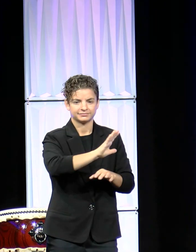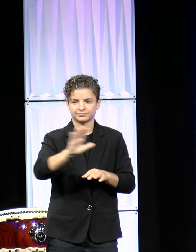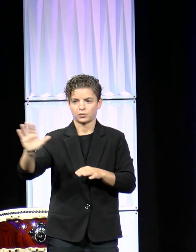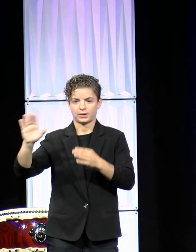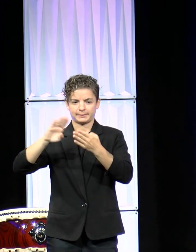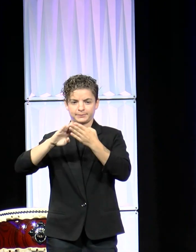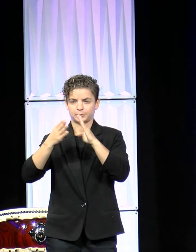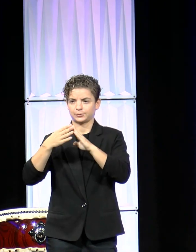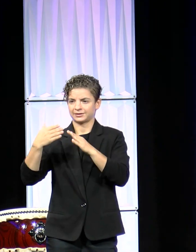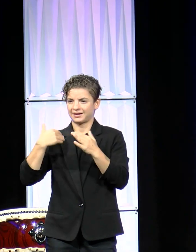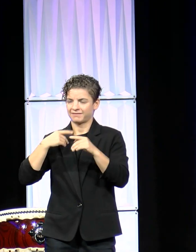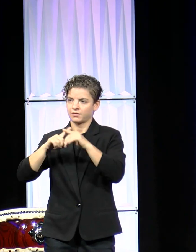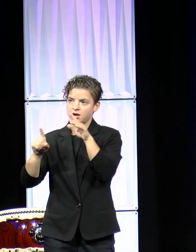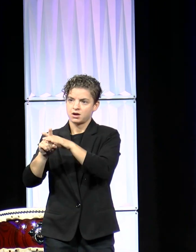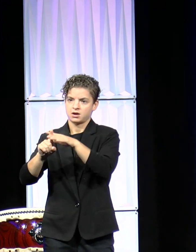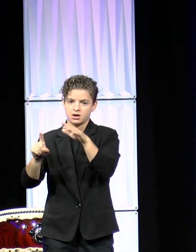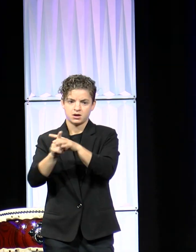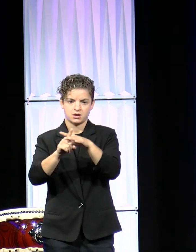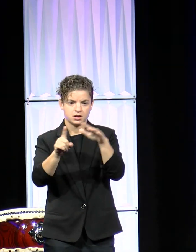No, Apryl, I can't handle it all.